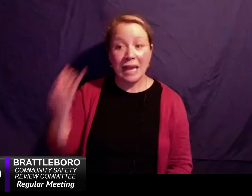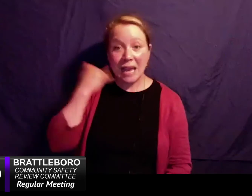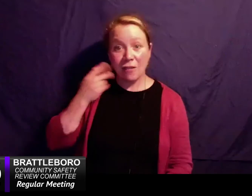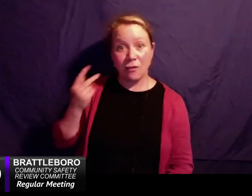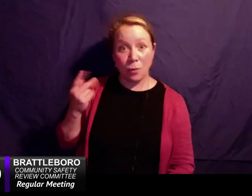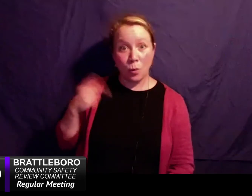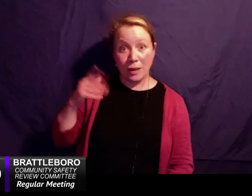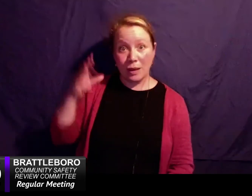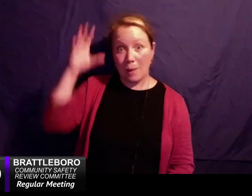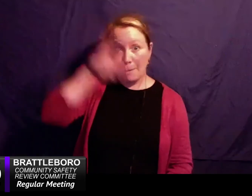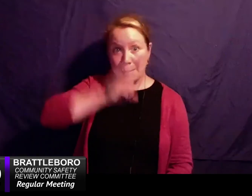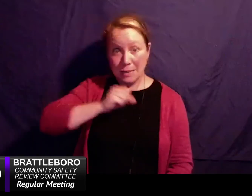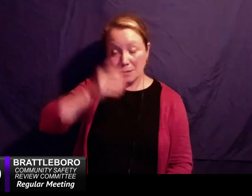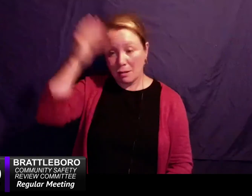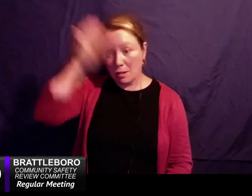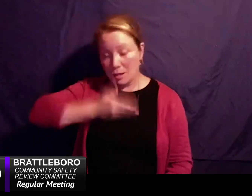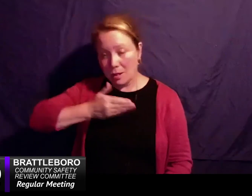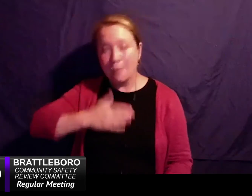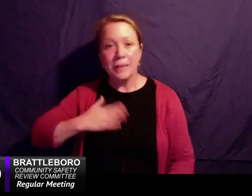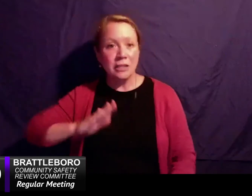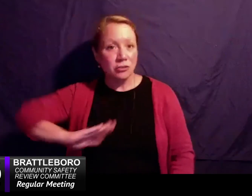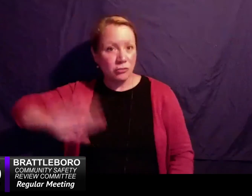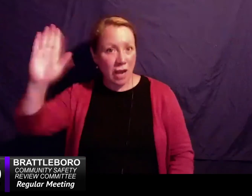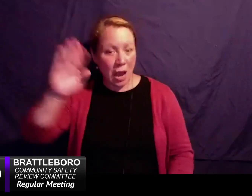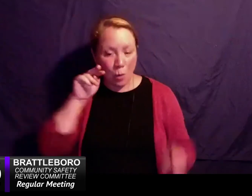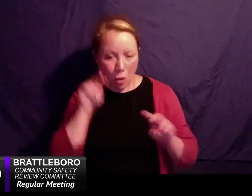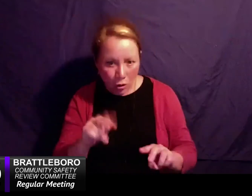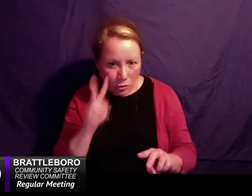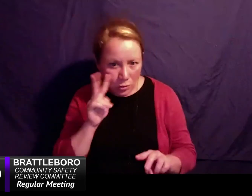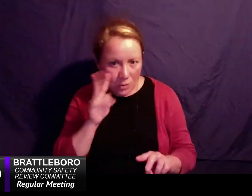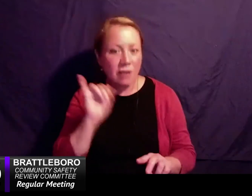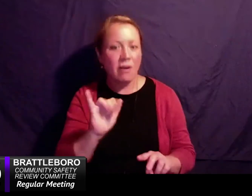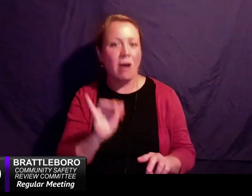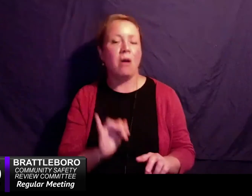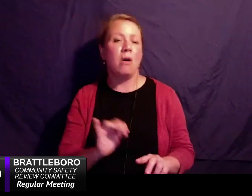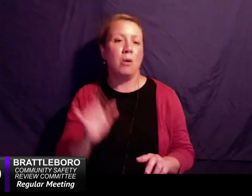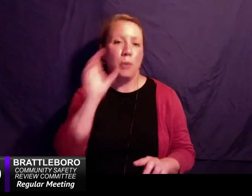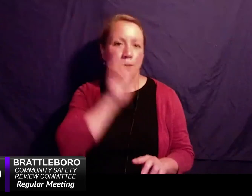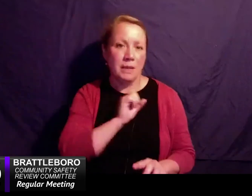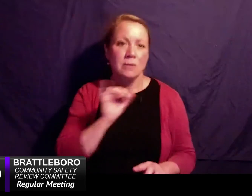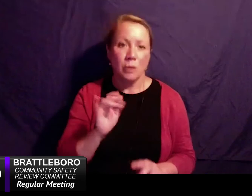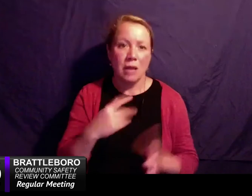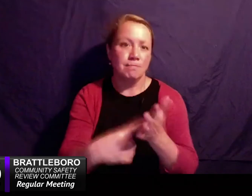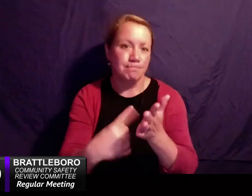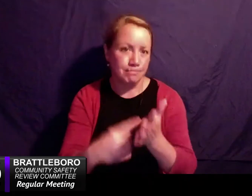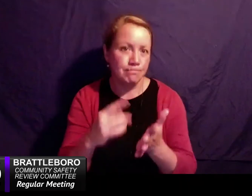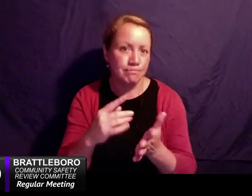feel free to raise your hand and I'll peek at the chat to see if that has been discussed,